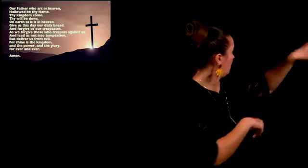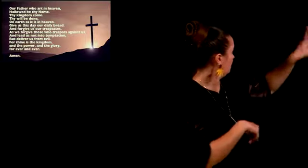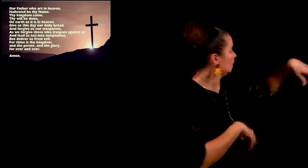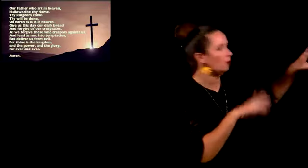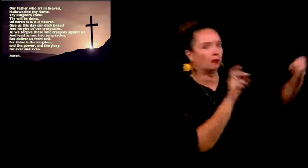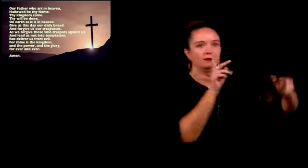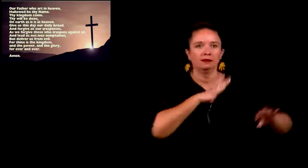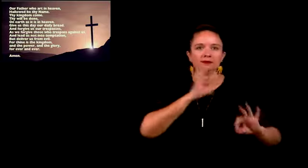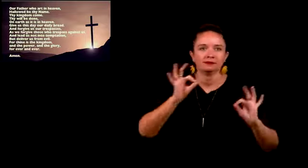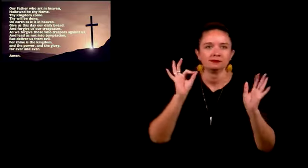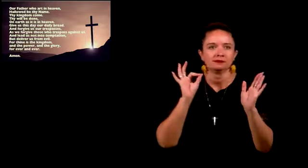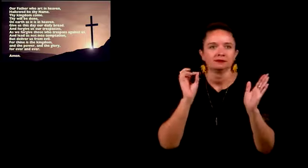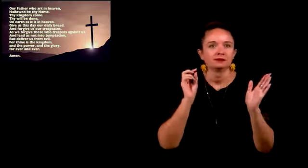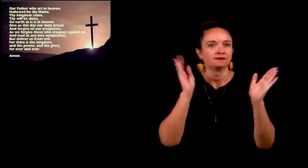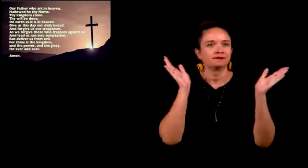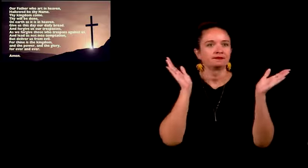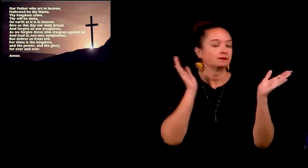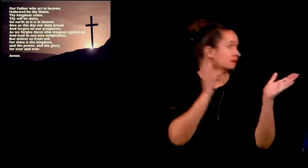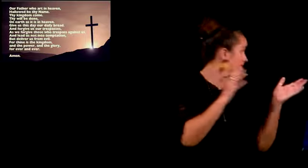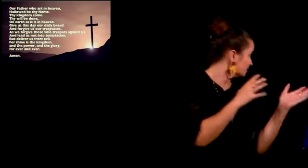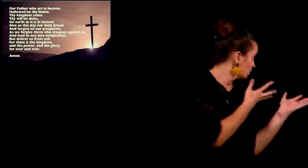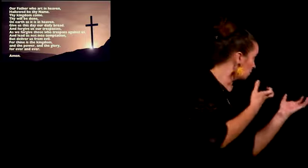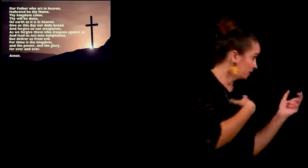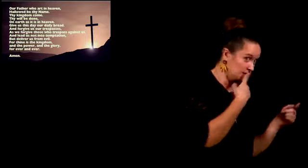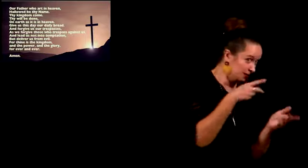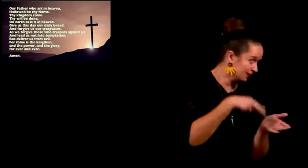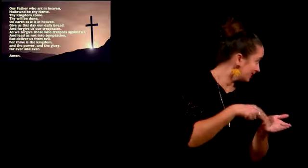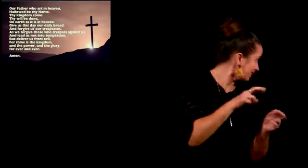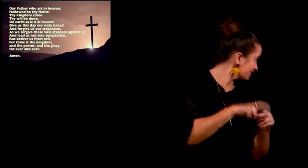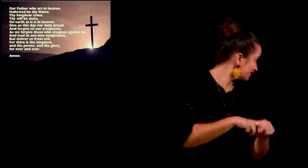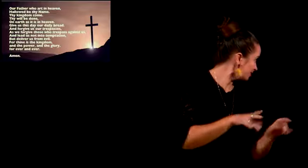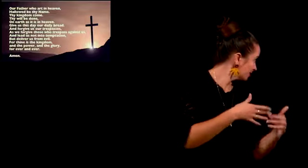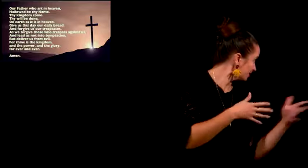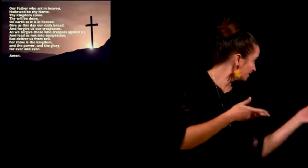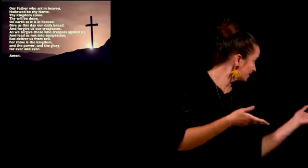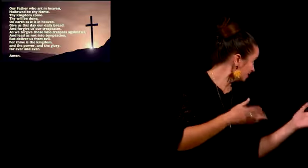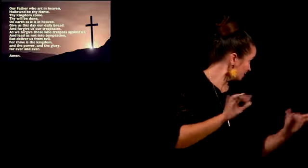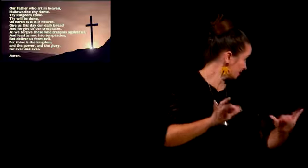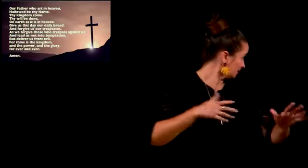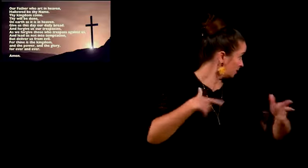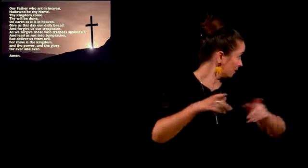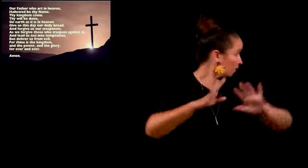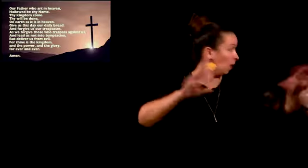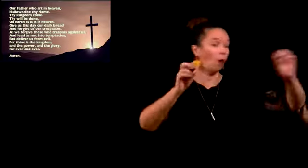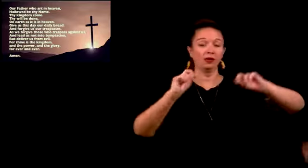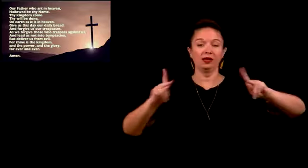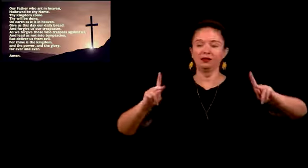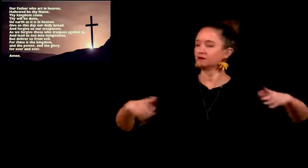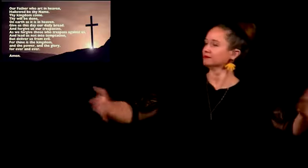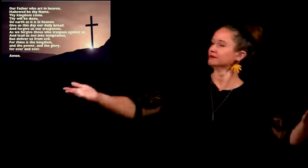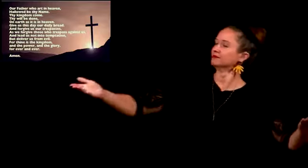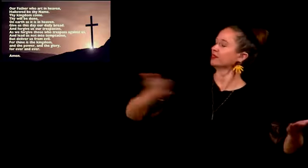hot. All right, so we'll go ahead with the Lord's Prayer. Do I want them to stand, sit? All